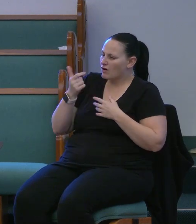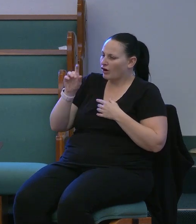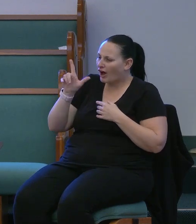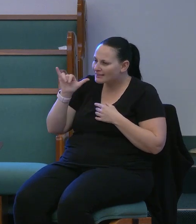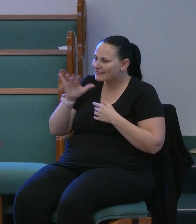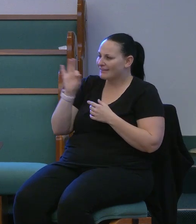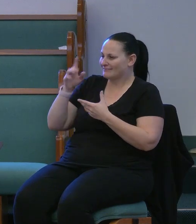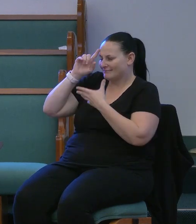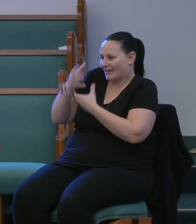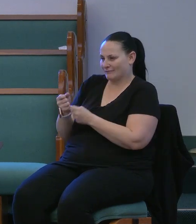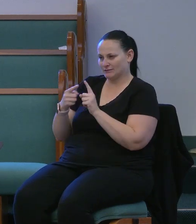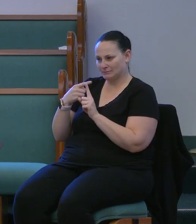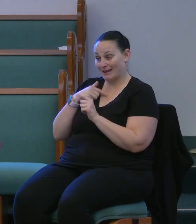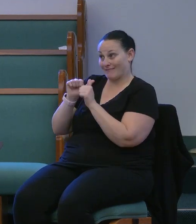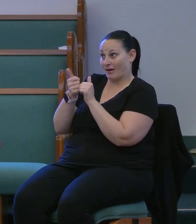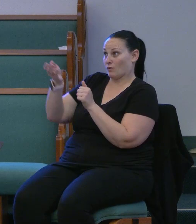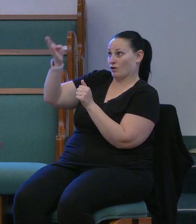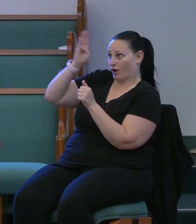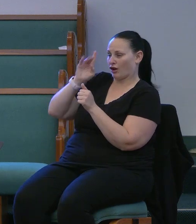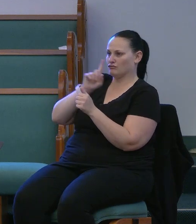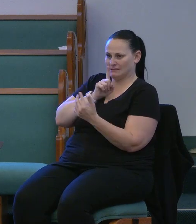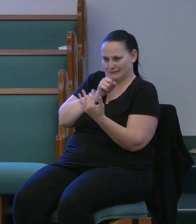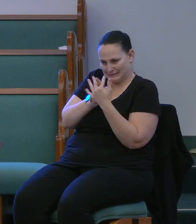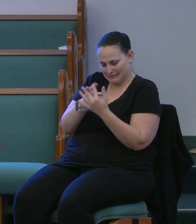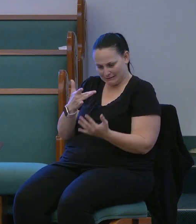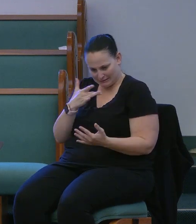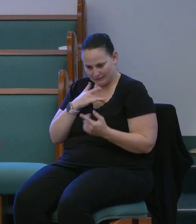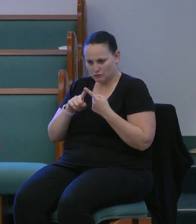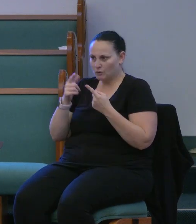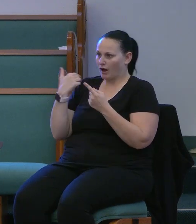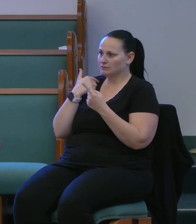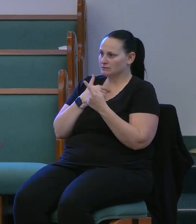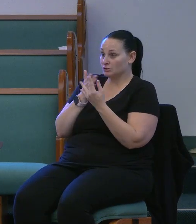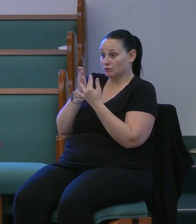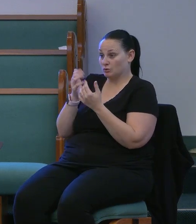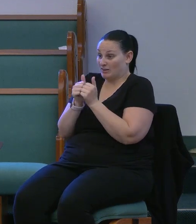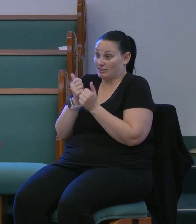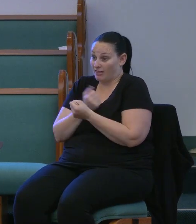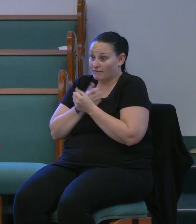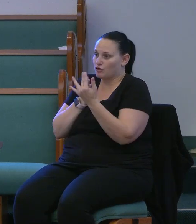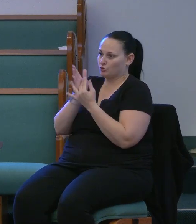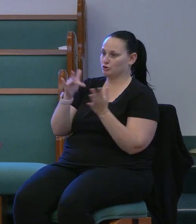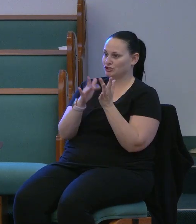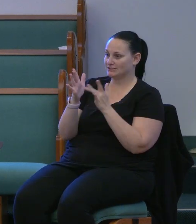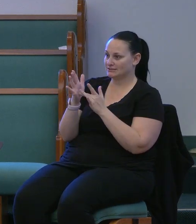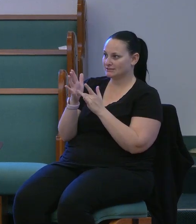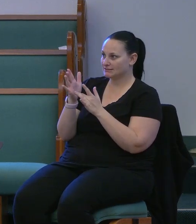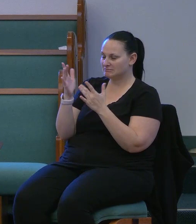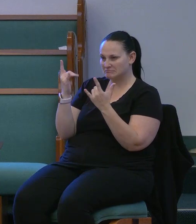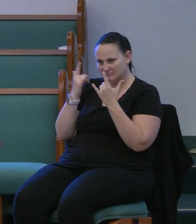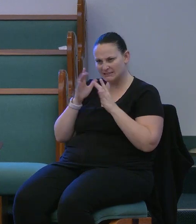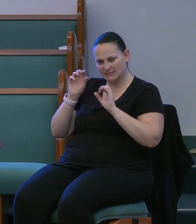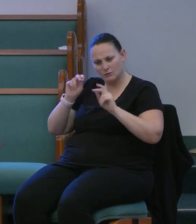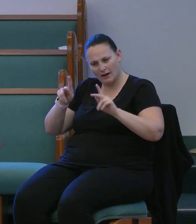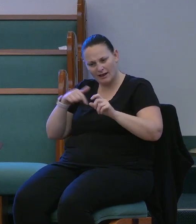me of how God speaks to us with love through Jesus. It's okay. I'm